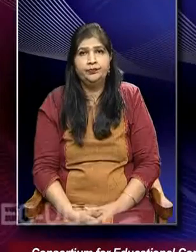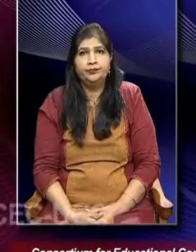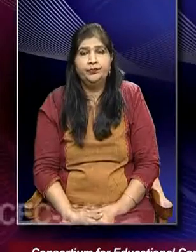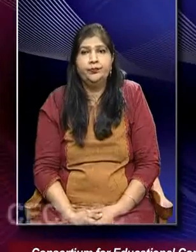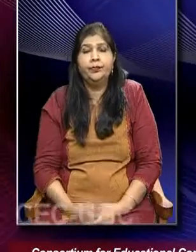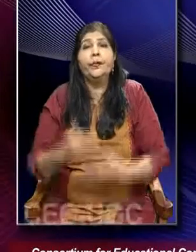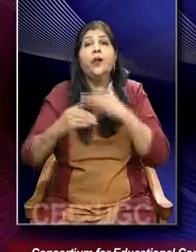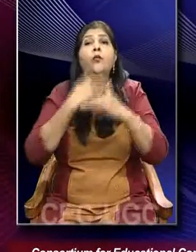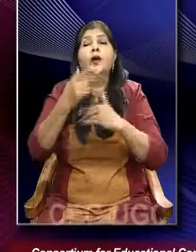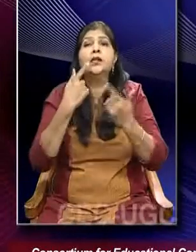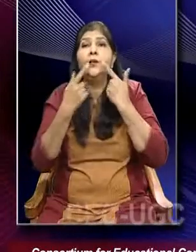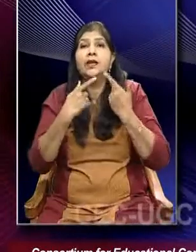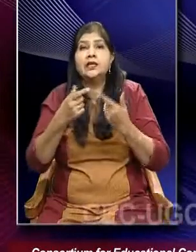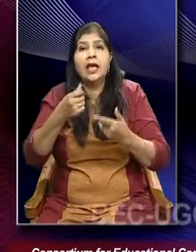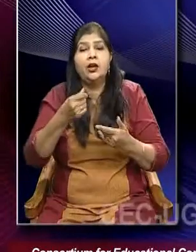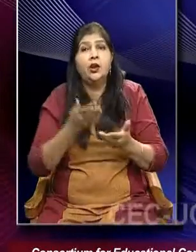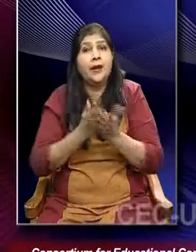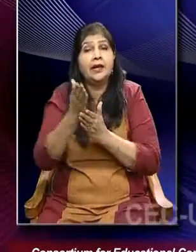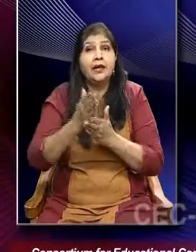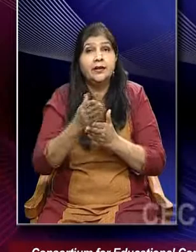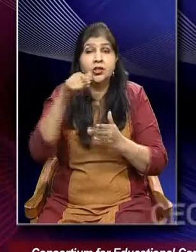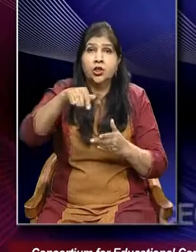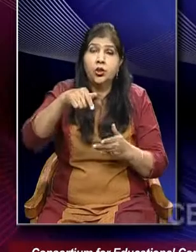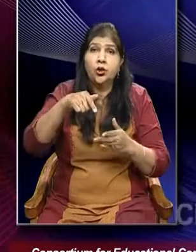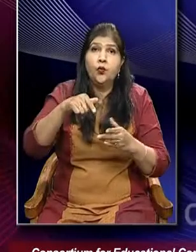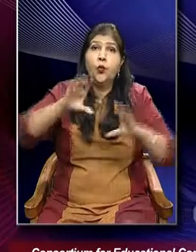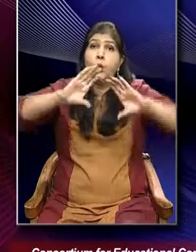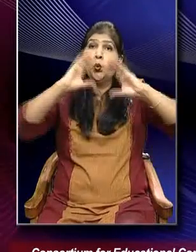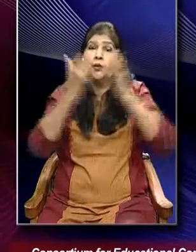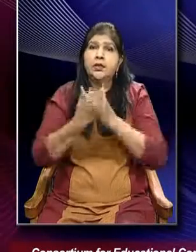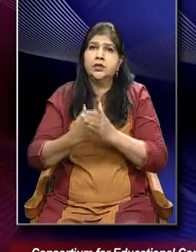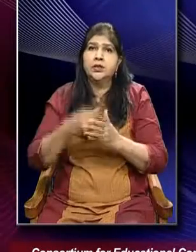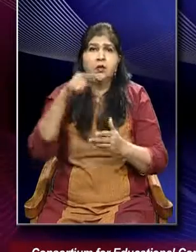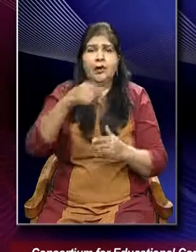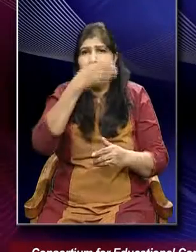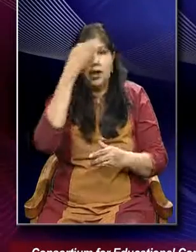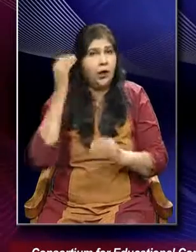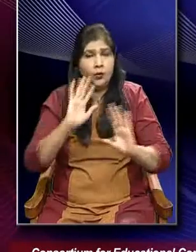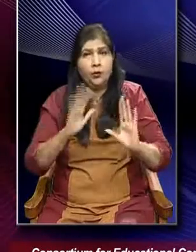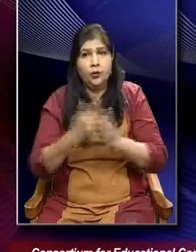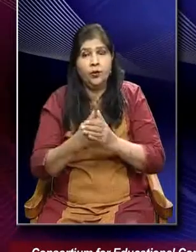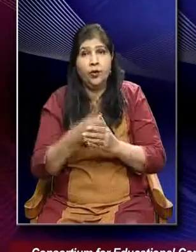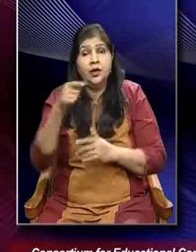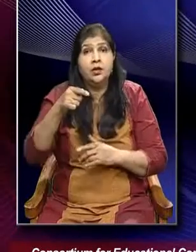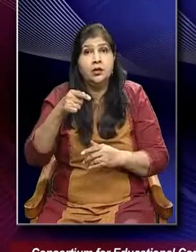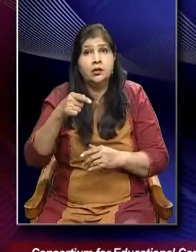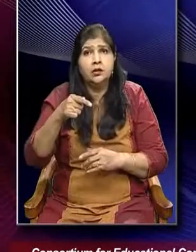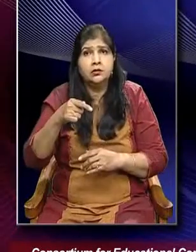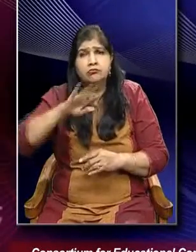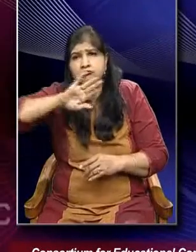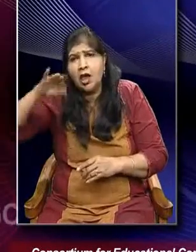Further, as we discuss the economic dimension of globalization, one cannot ignore that the working